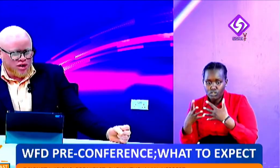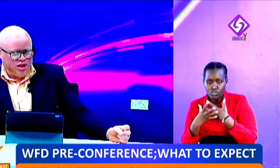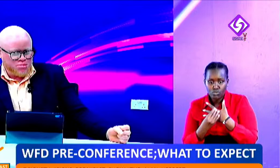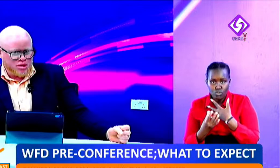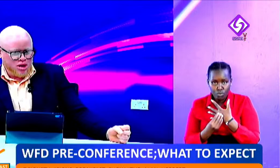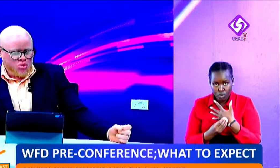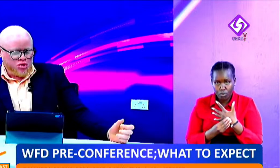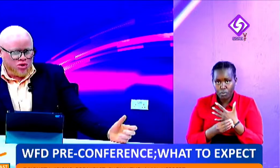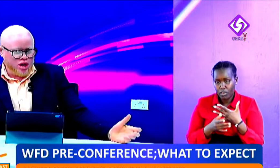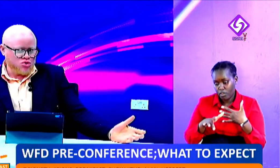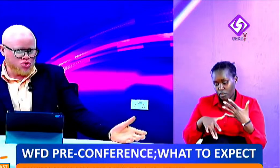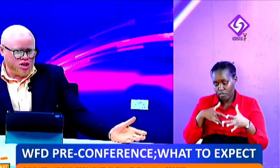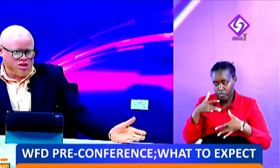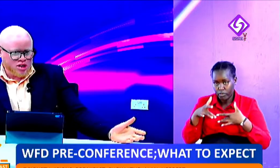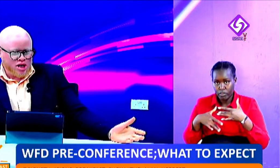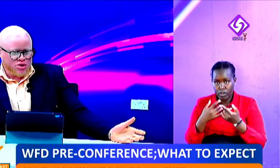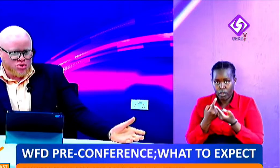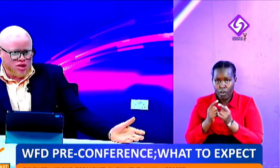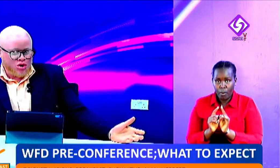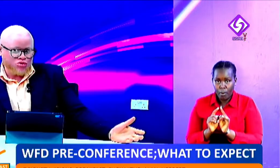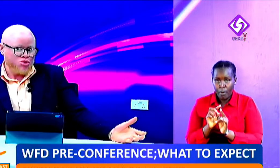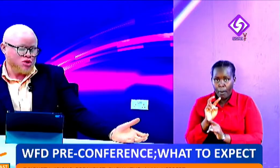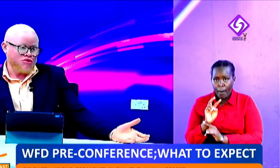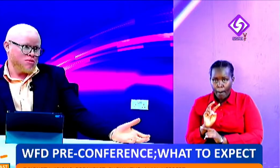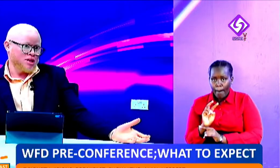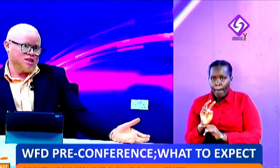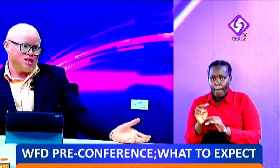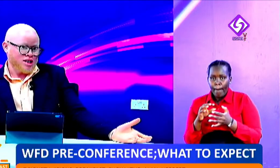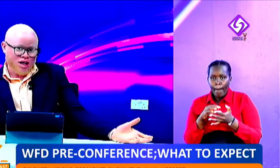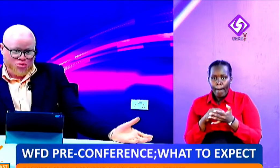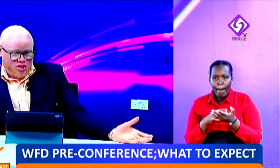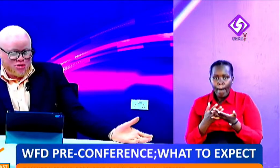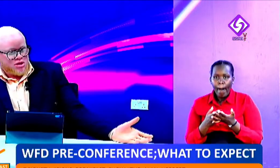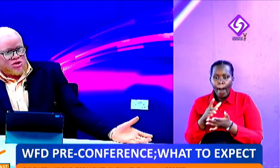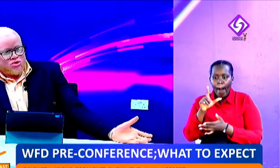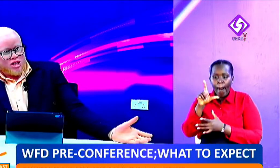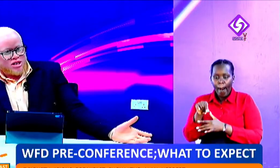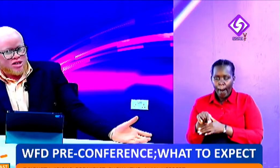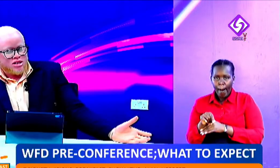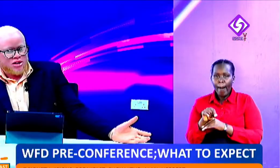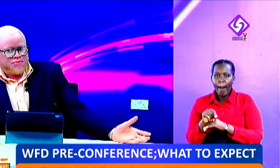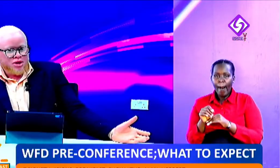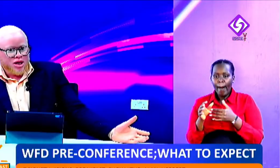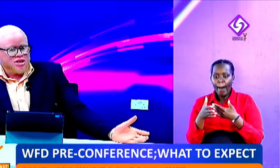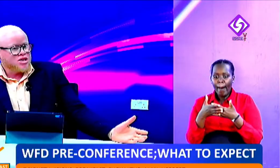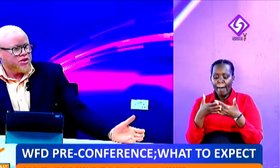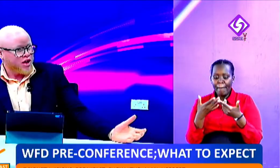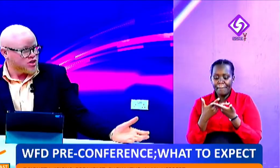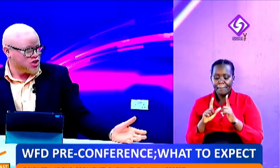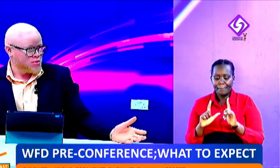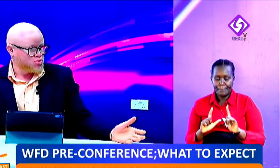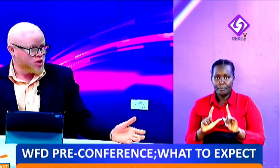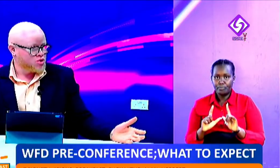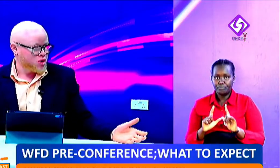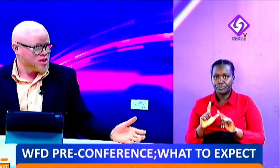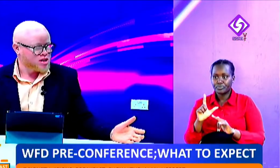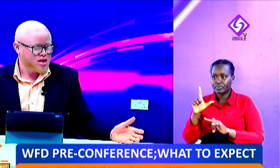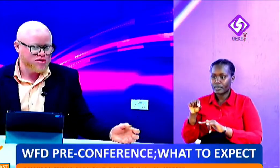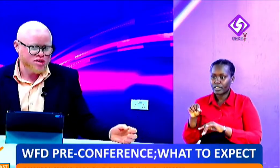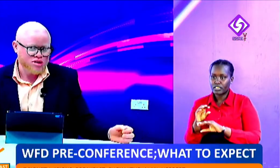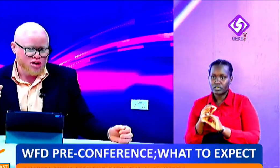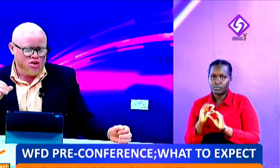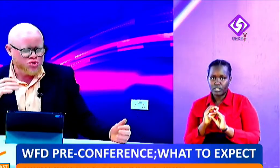client's feelings. But when you look at use case scenarios, and of course affordability, sign language interpretation isn't that cheap to get